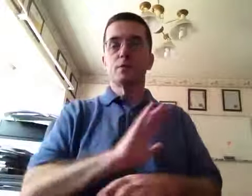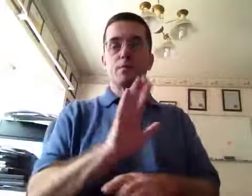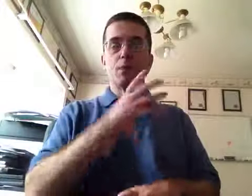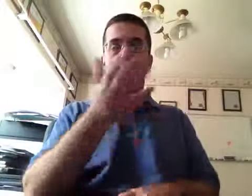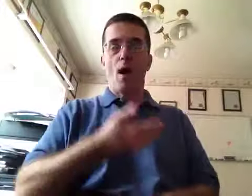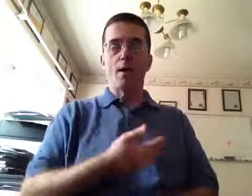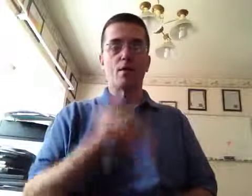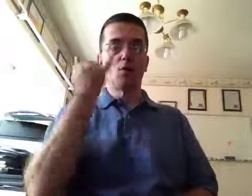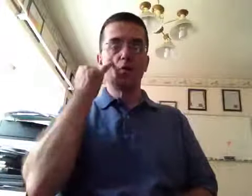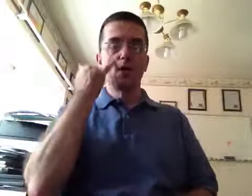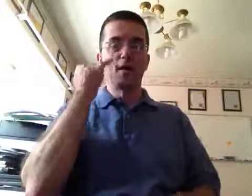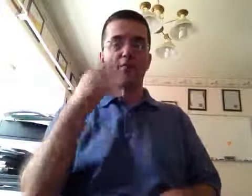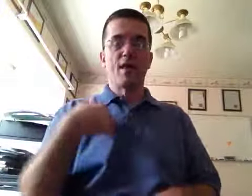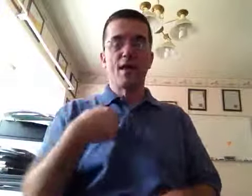out and didn't have a belt on? I mean, really?